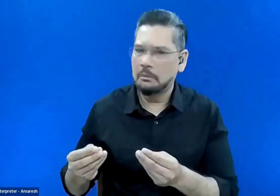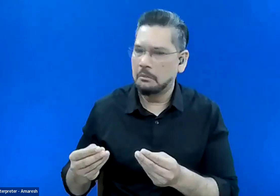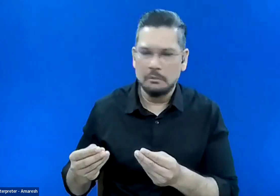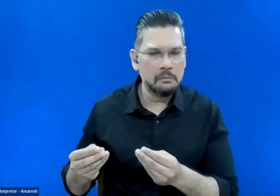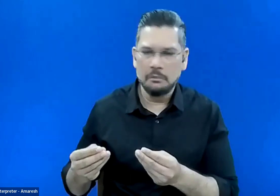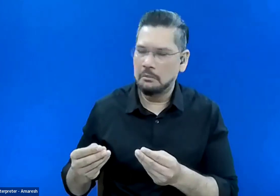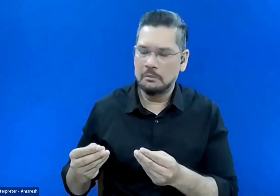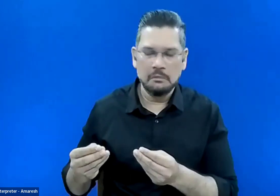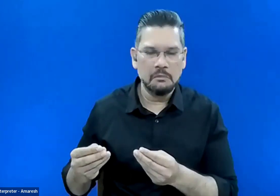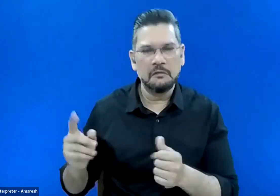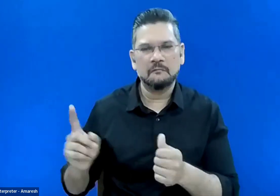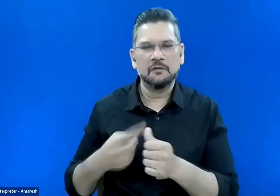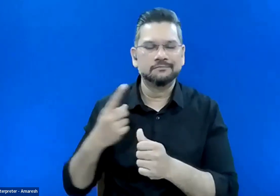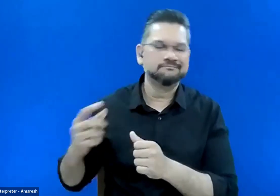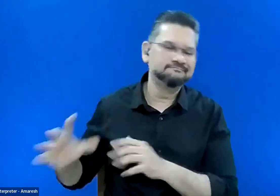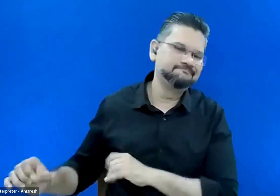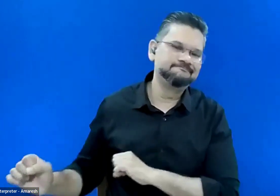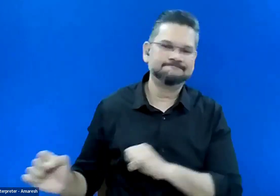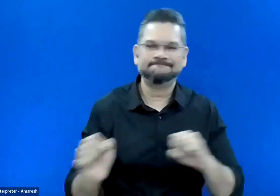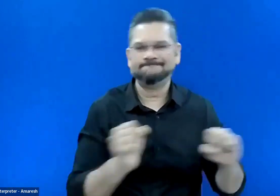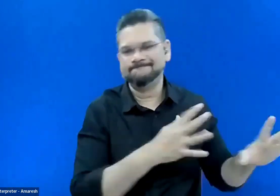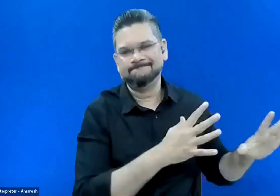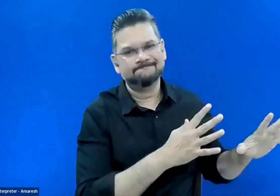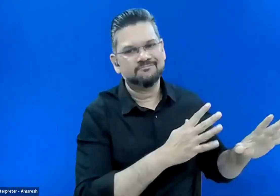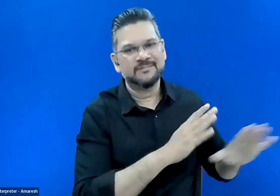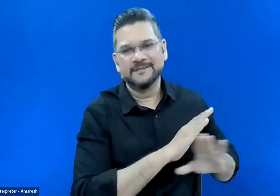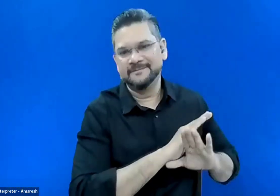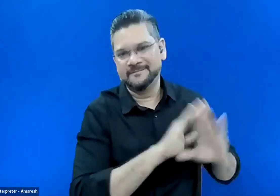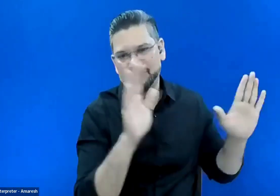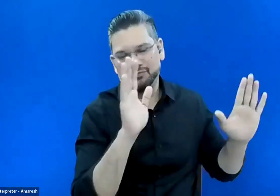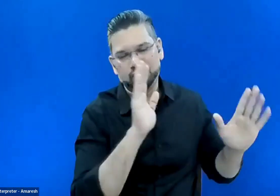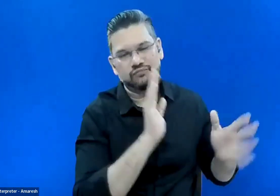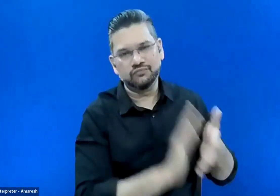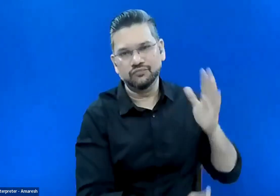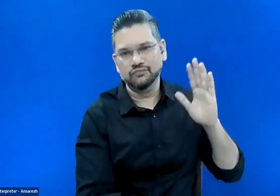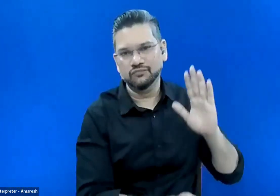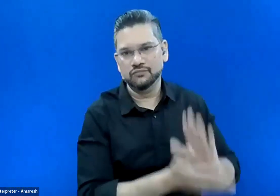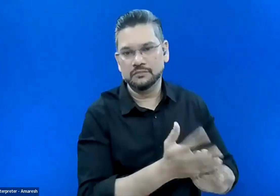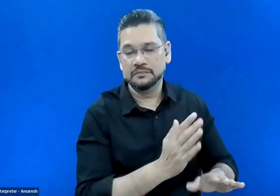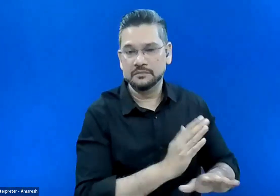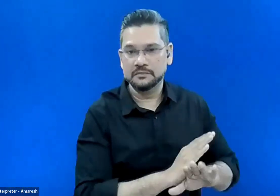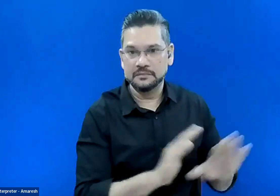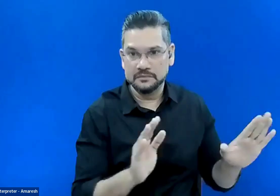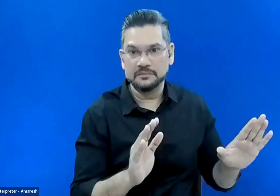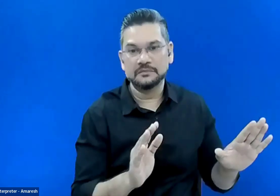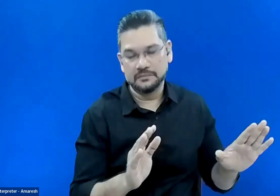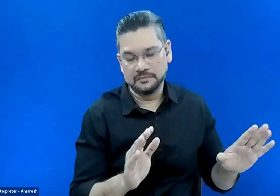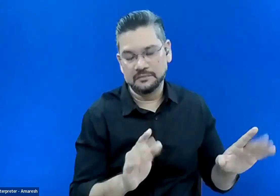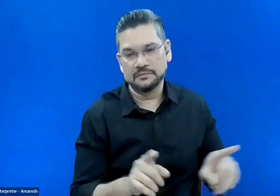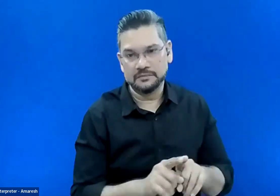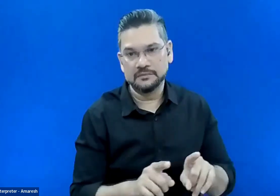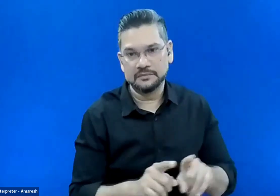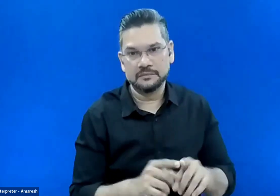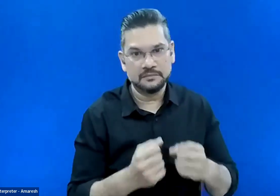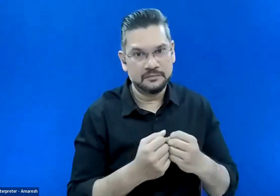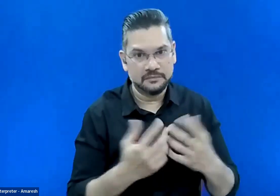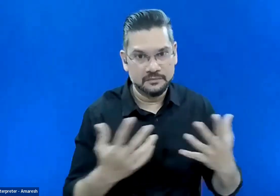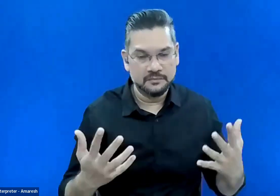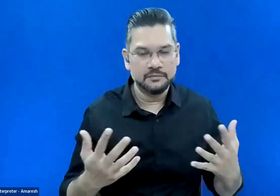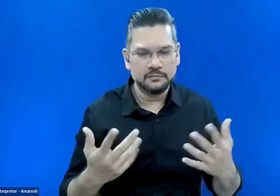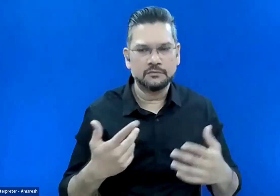this, or is there another kind of intervention that can really help me cope with the mental